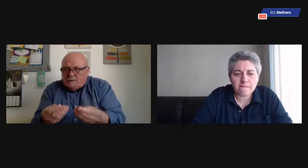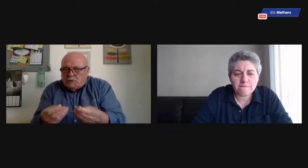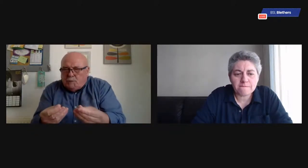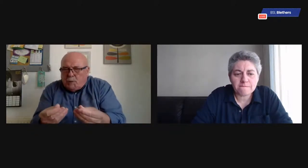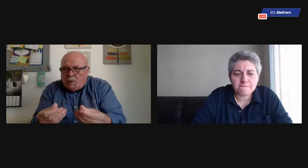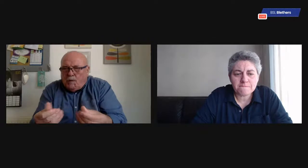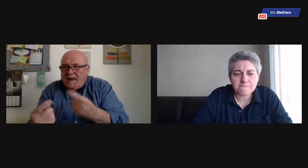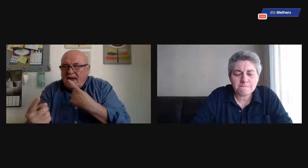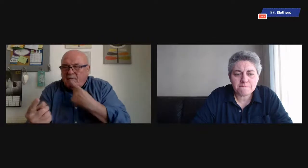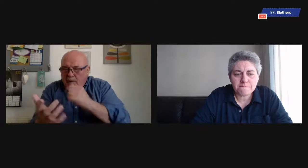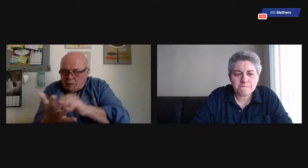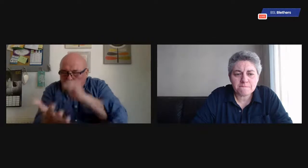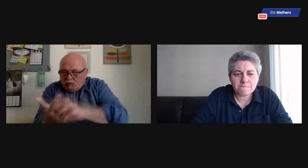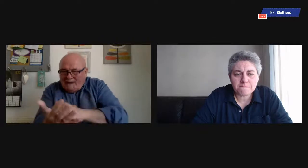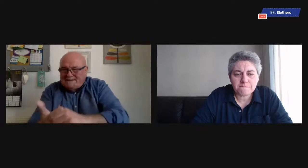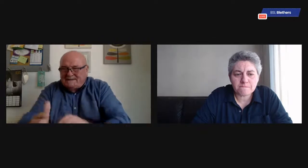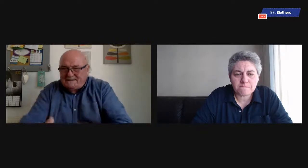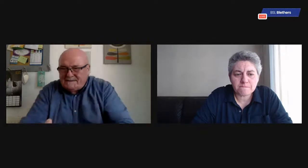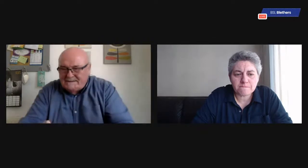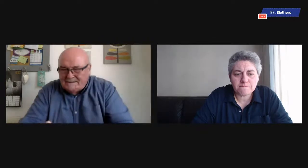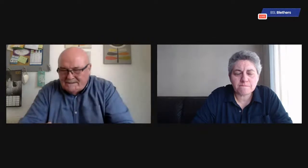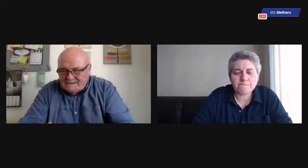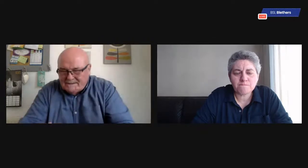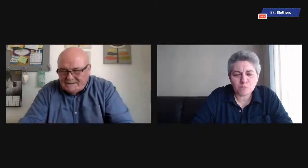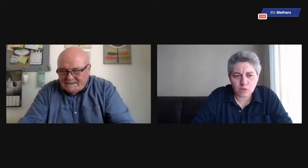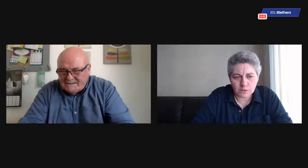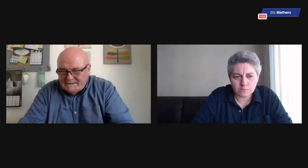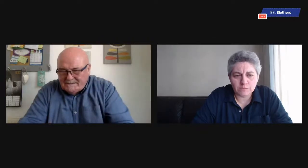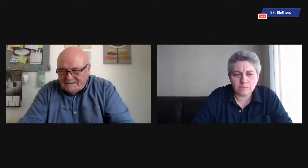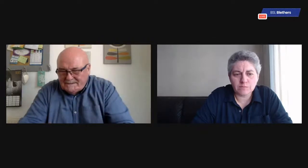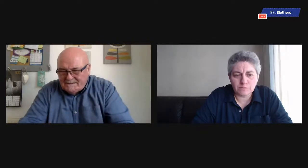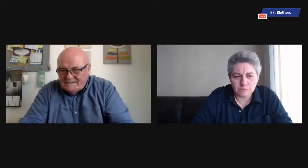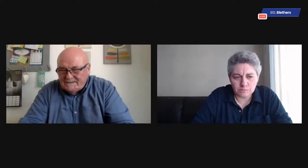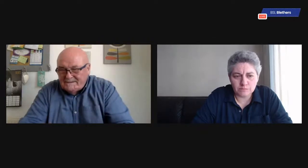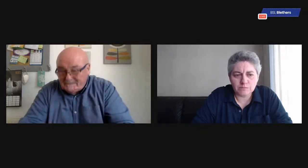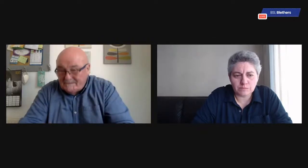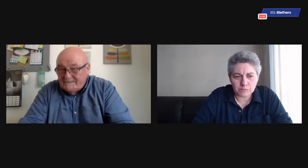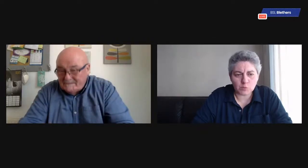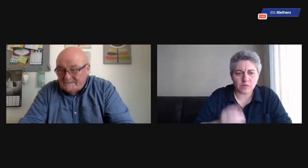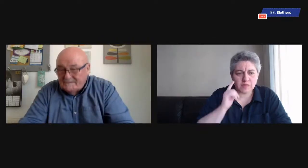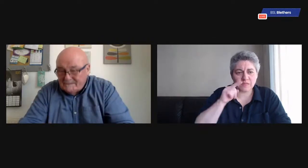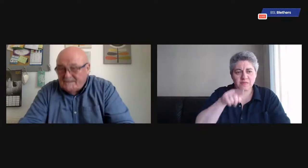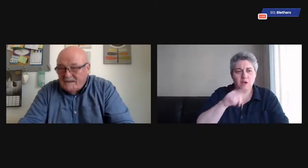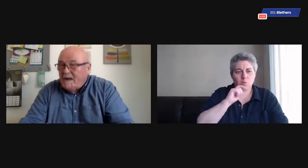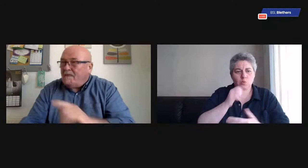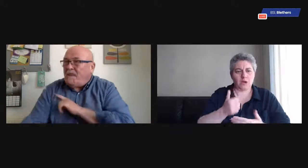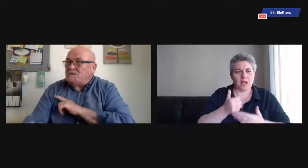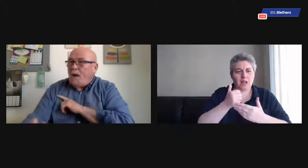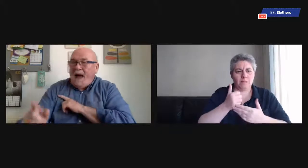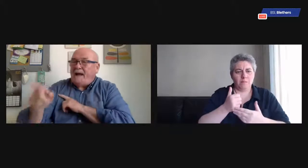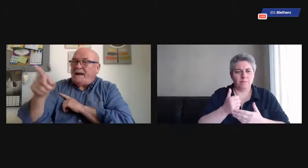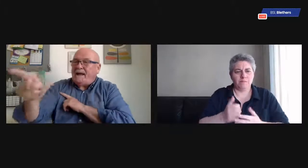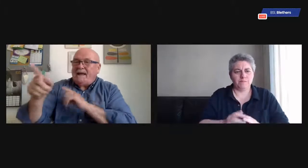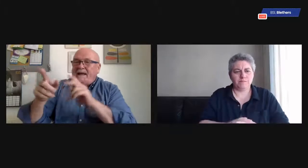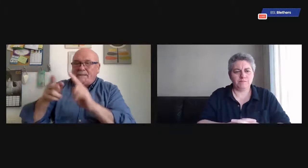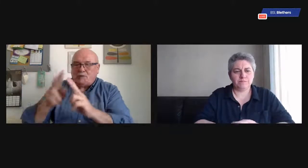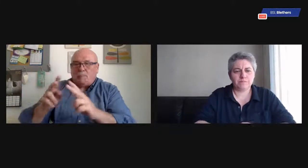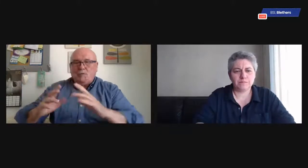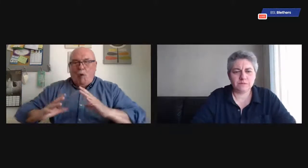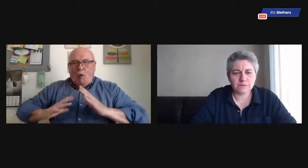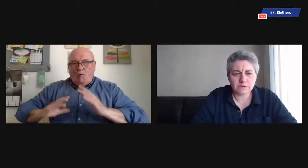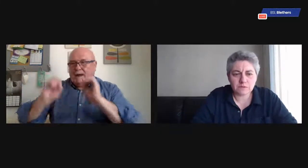be there? Yeah, absolutely. The deaf intermediary is the person, the linchpin that keeps both things